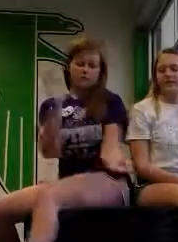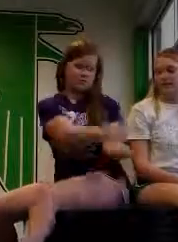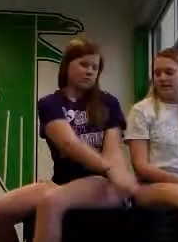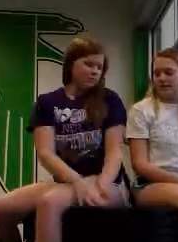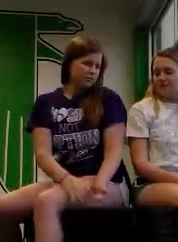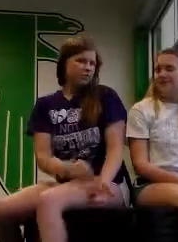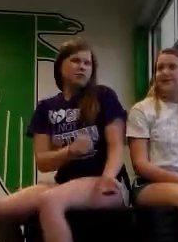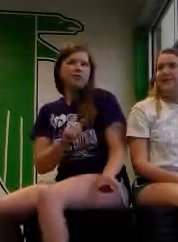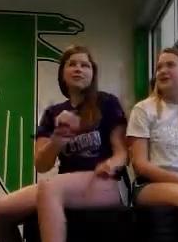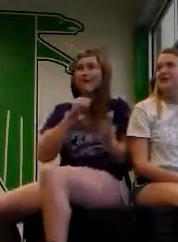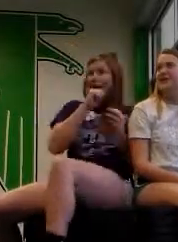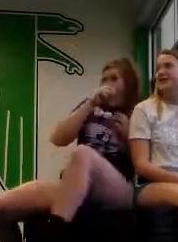Kill it